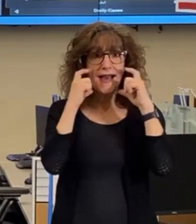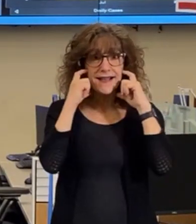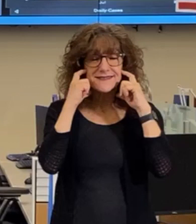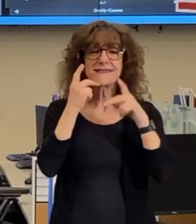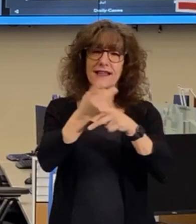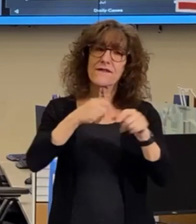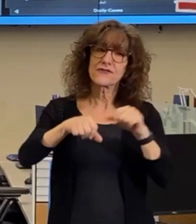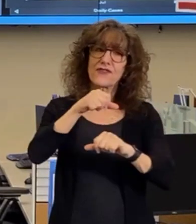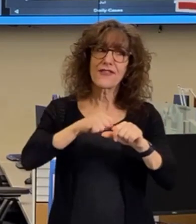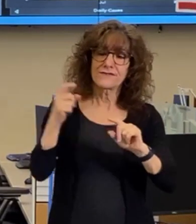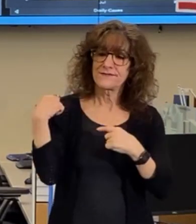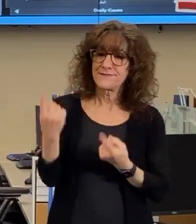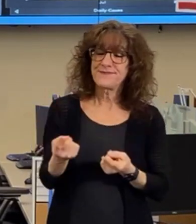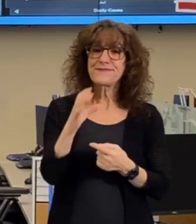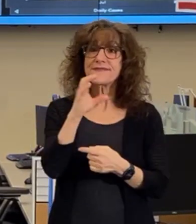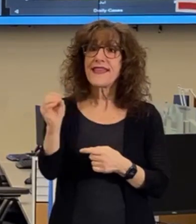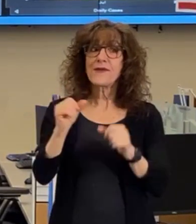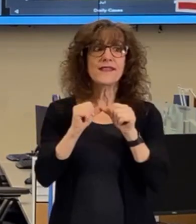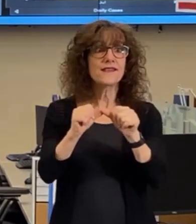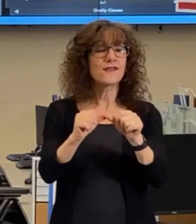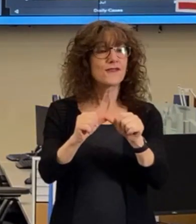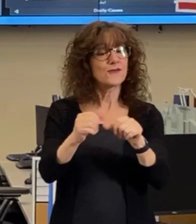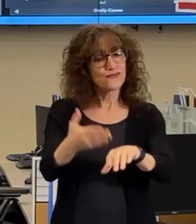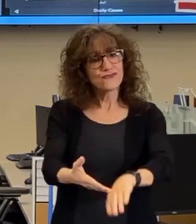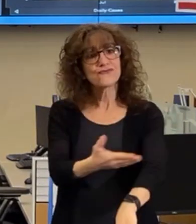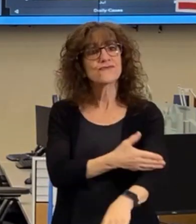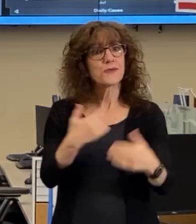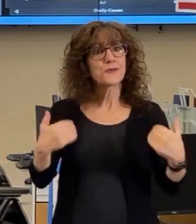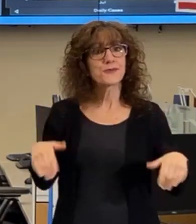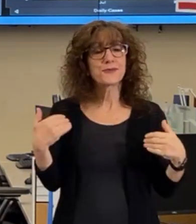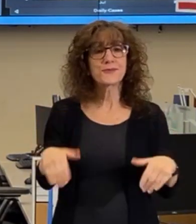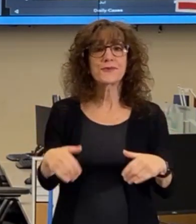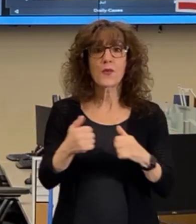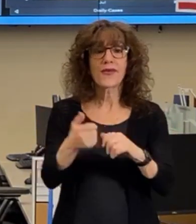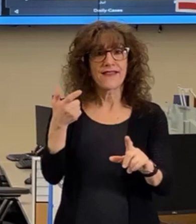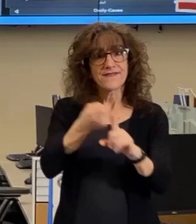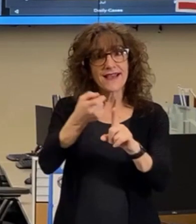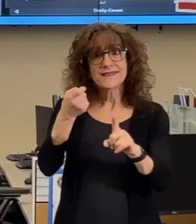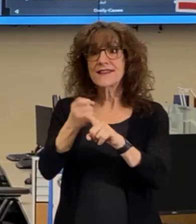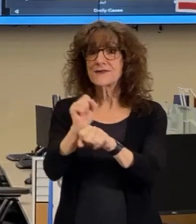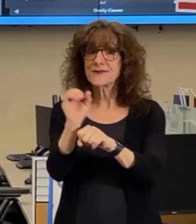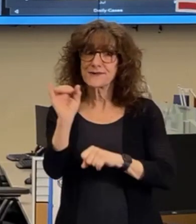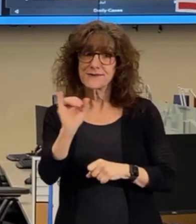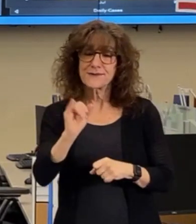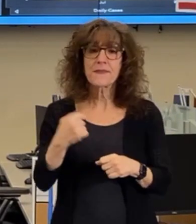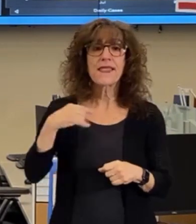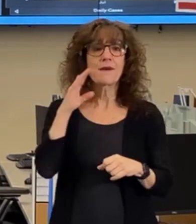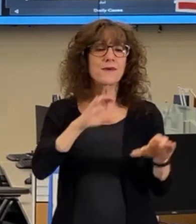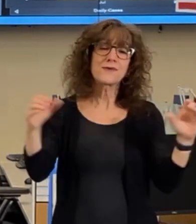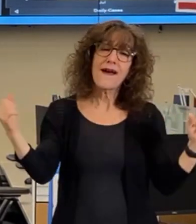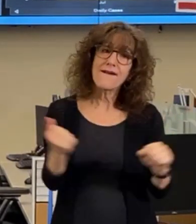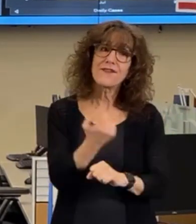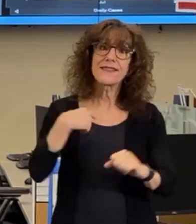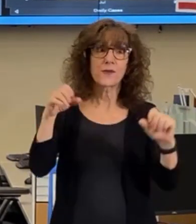each other. The county continues to make significant progress with our vaccination effort as well, and we will do all that